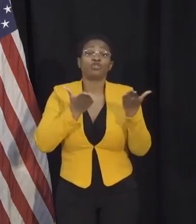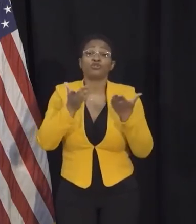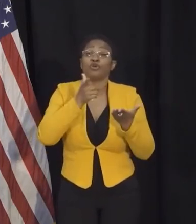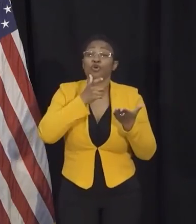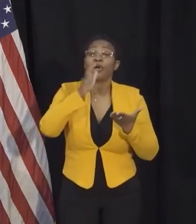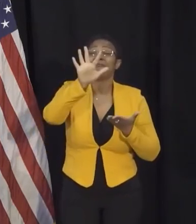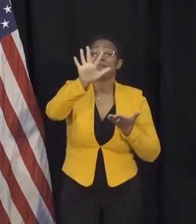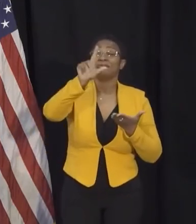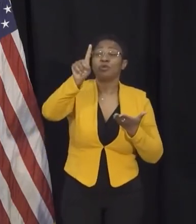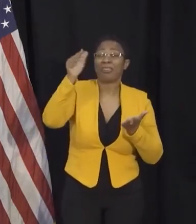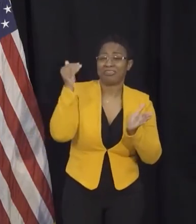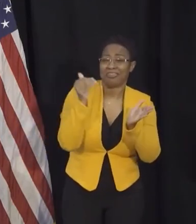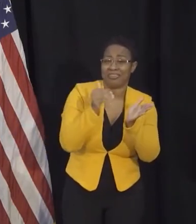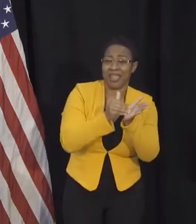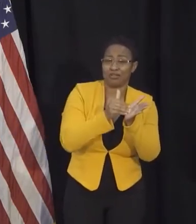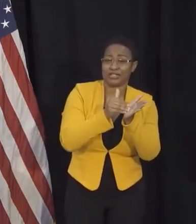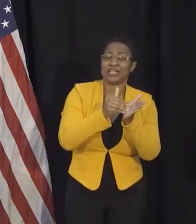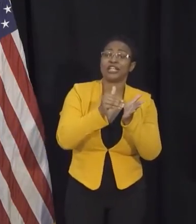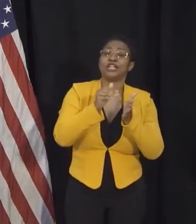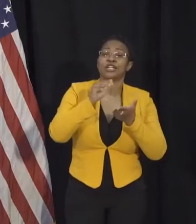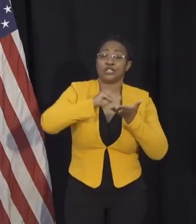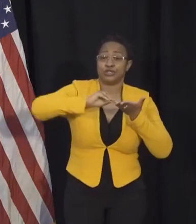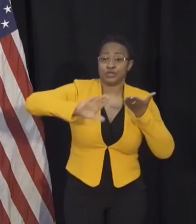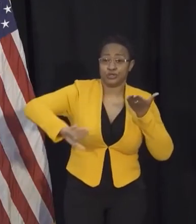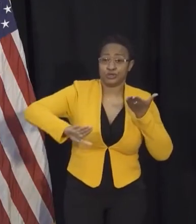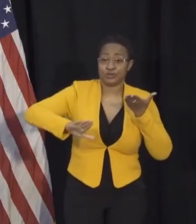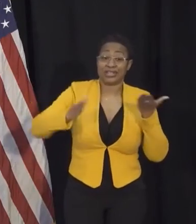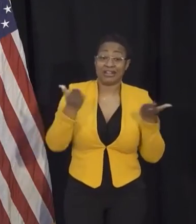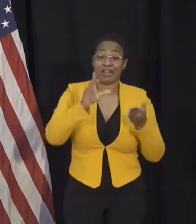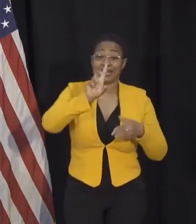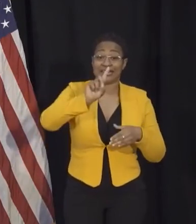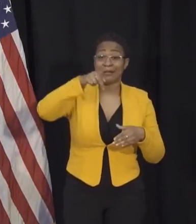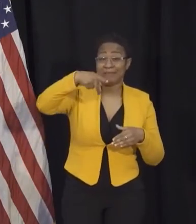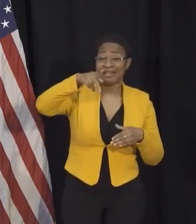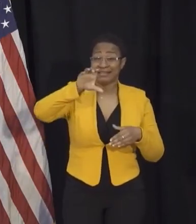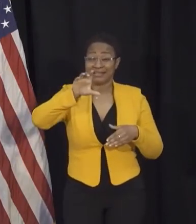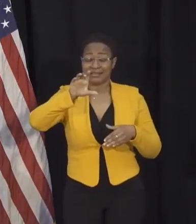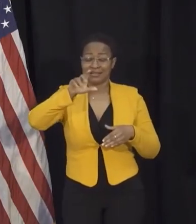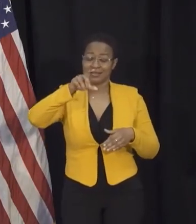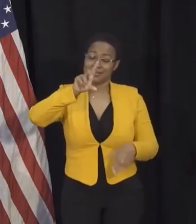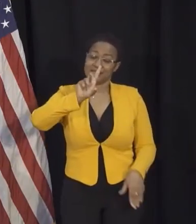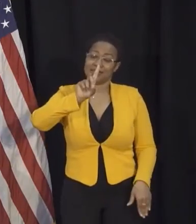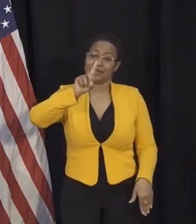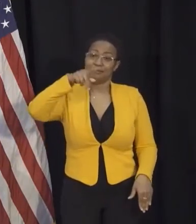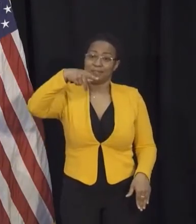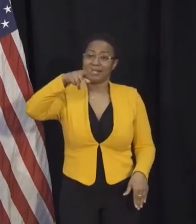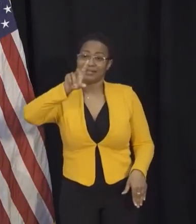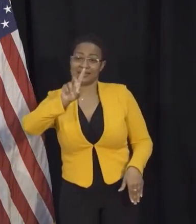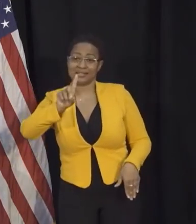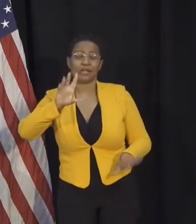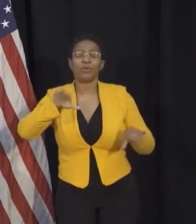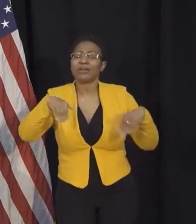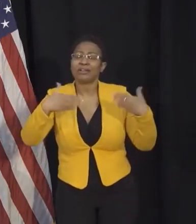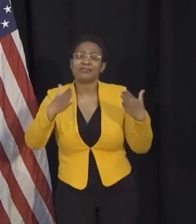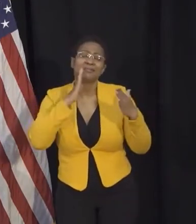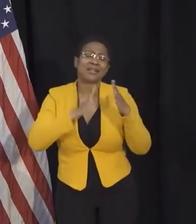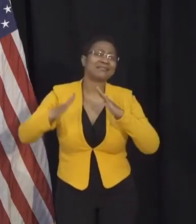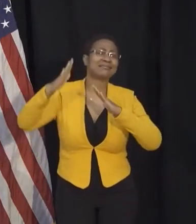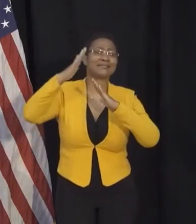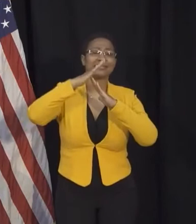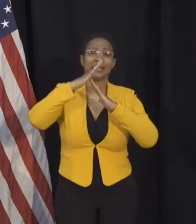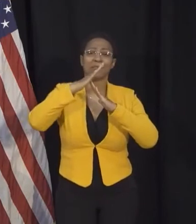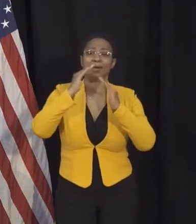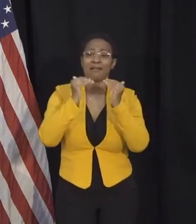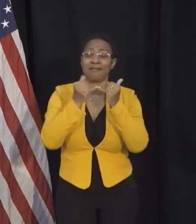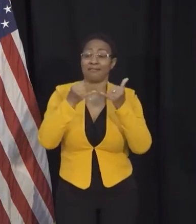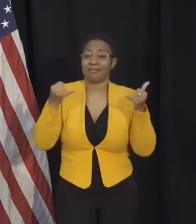give our children at Detroit Public Schools Community District a top-of-the-line technology solution. And I'm